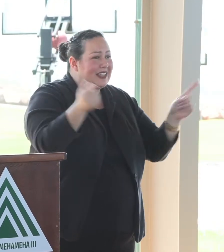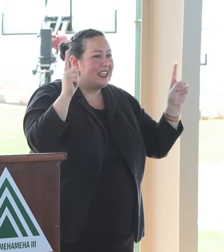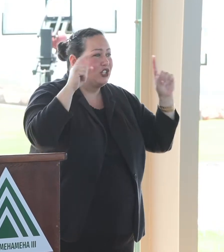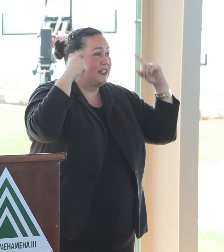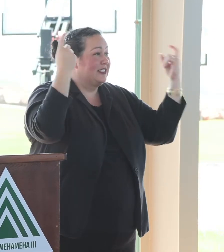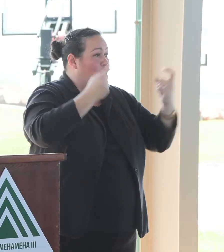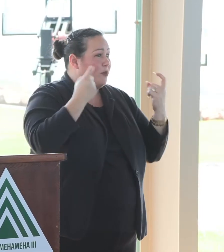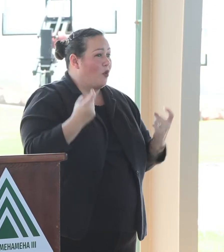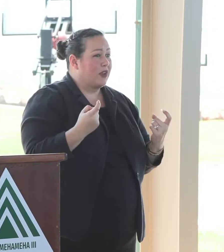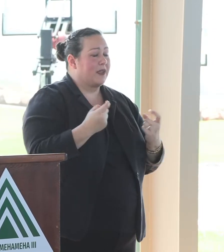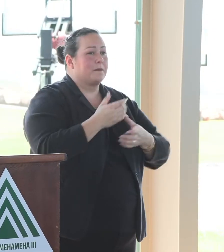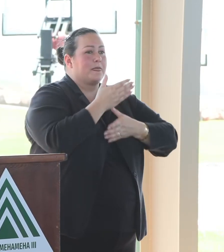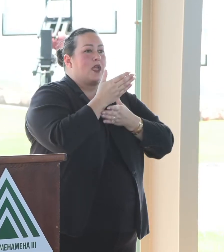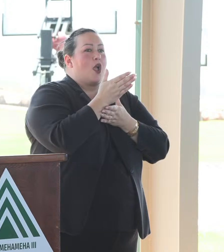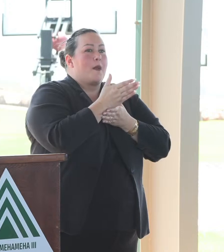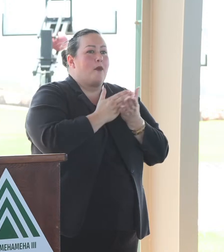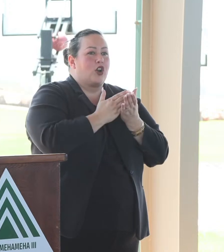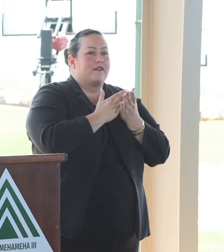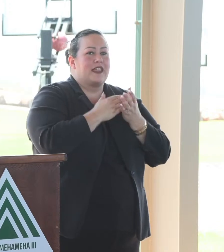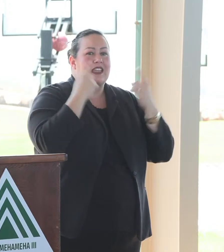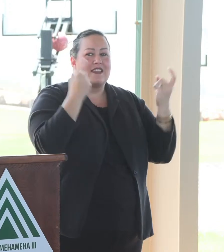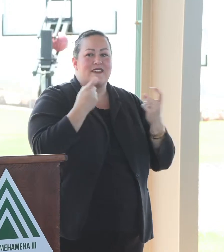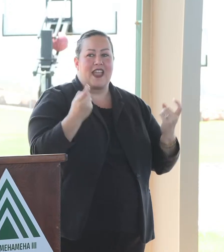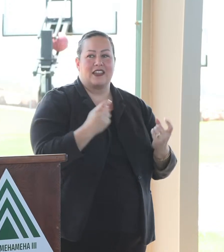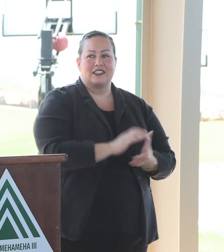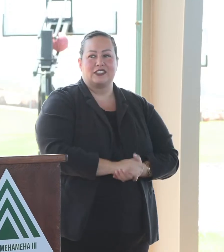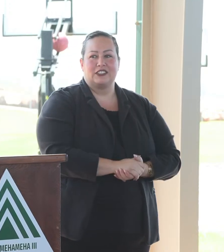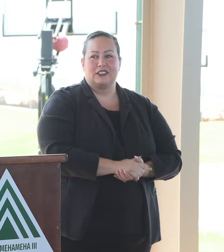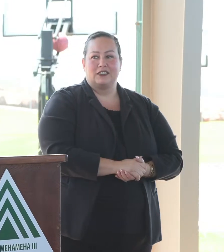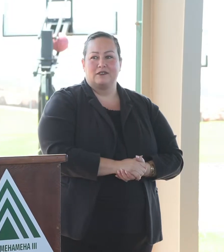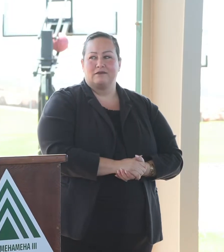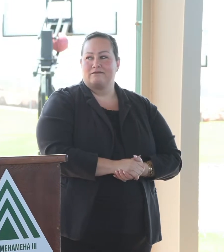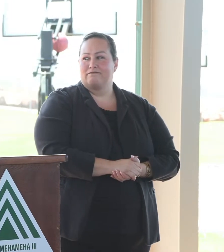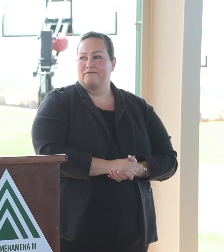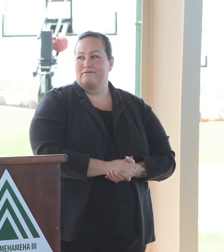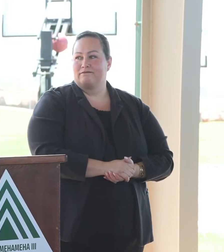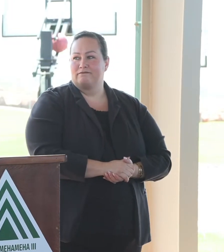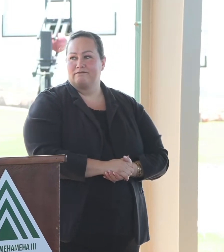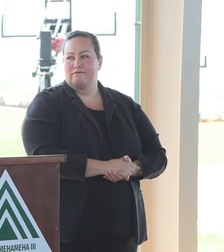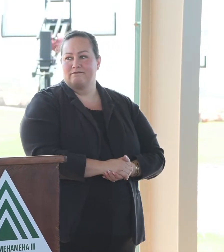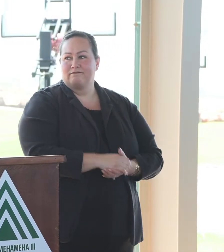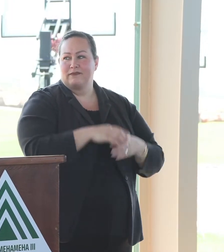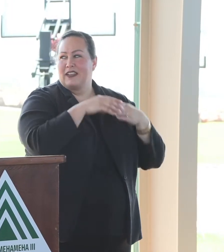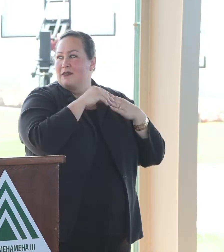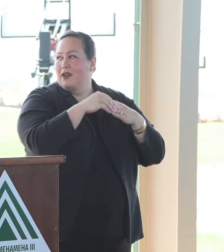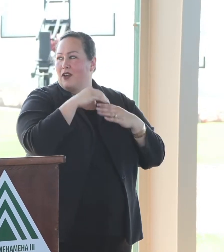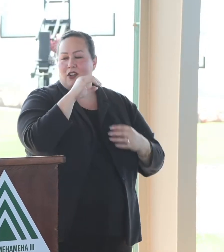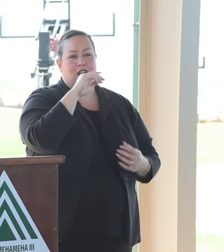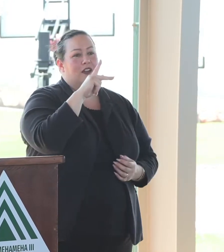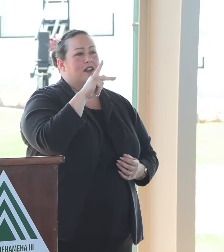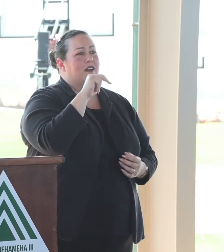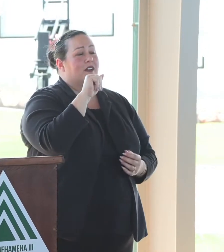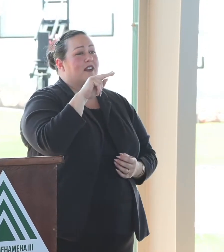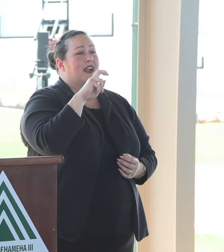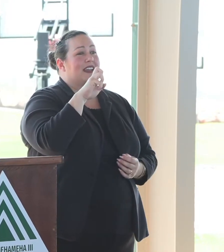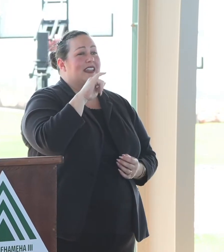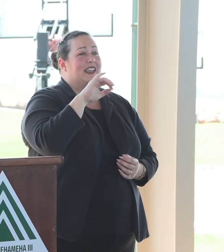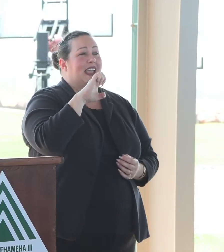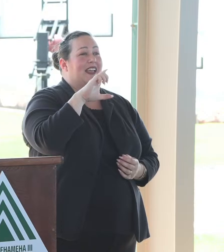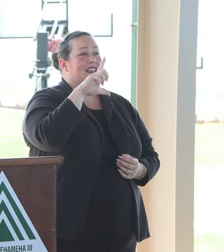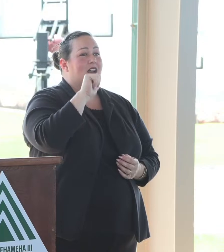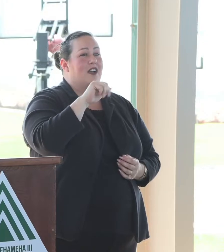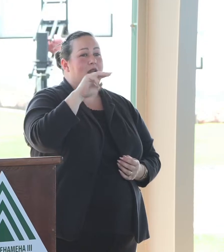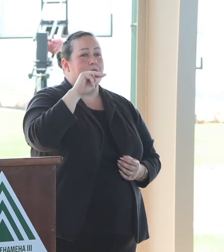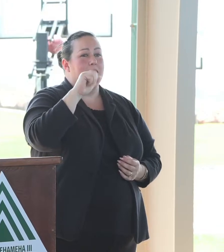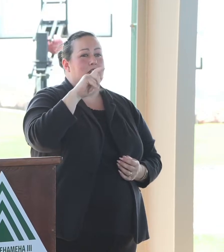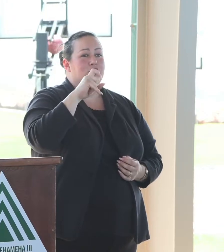ceremony, part of the event, led by Kaniela Masoy. And so that will be happening right back here on the